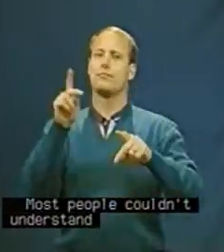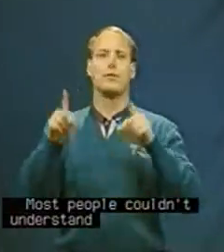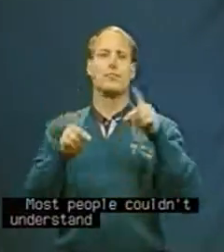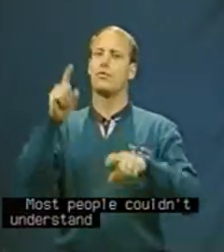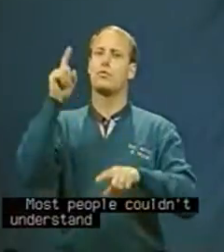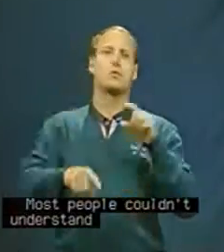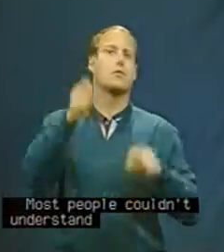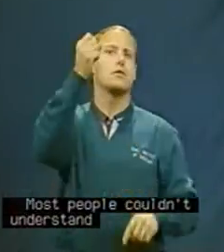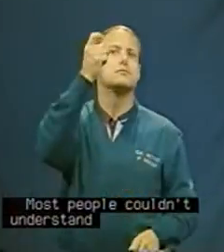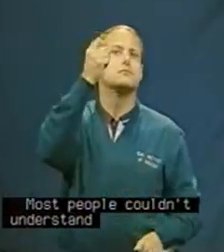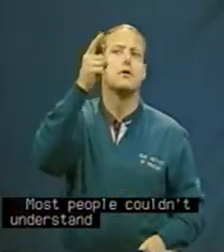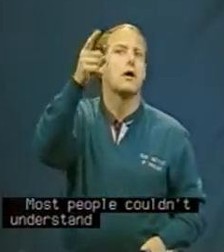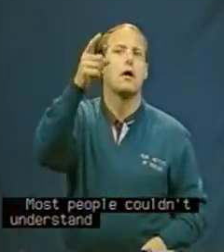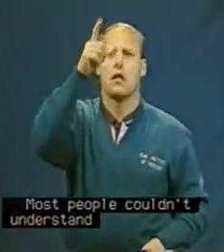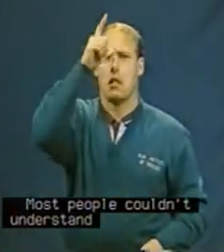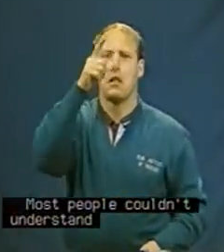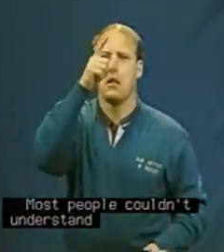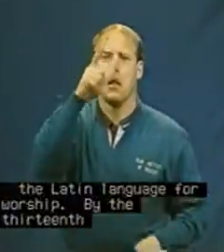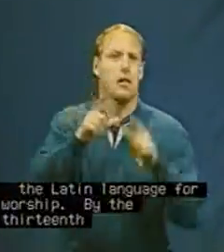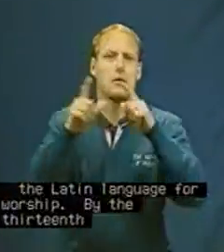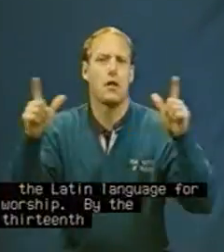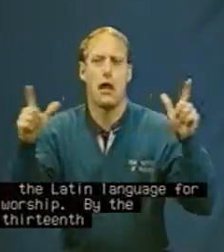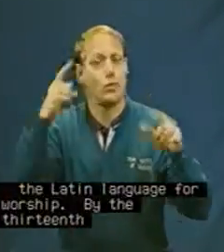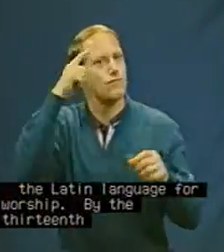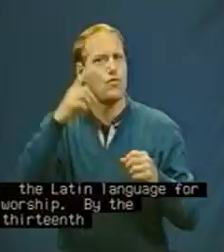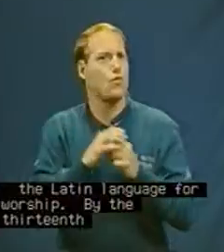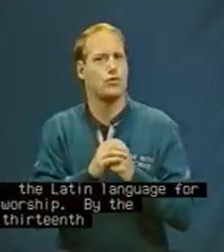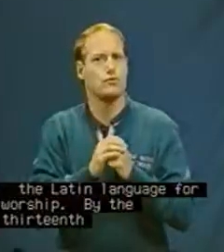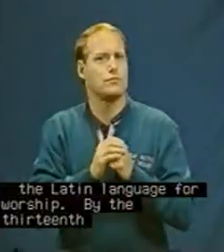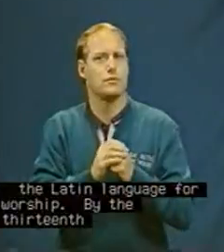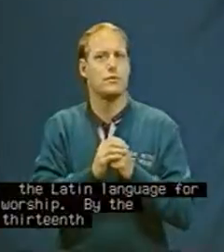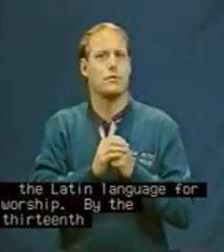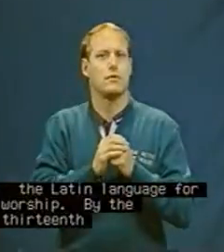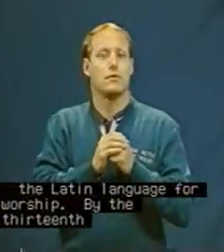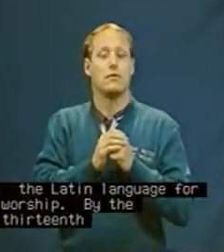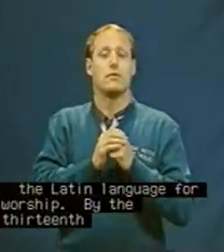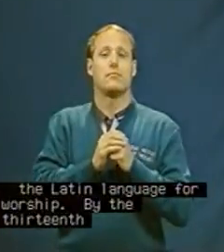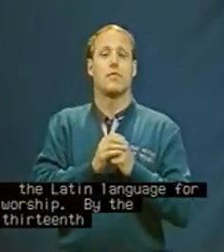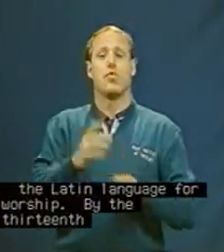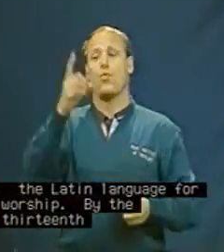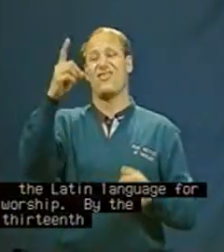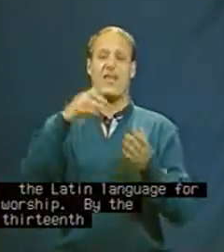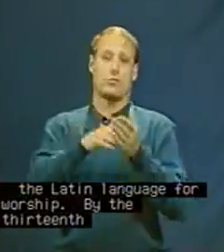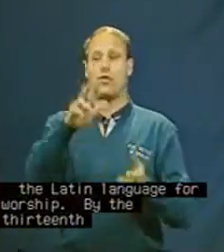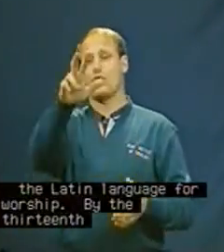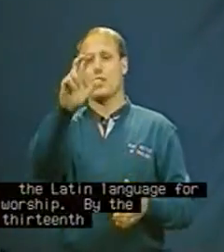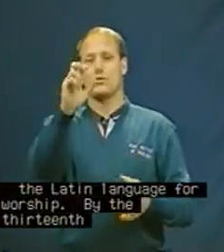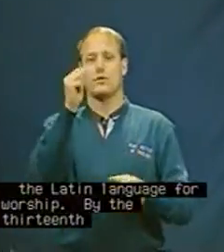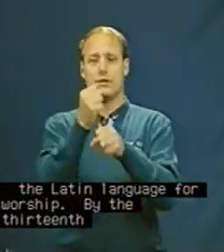Most people couldn't understand the Latin language for worship. By the 13th